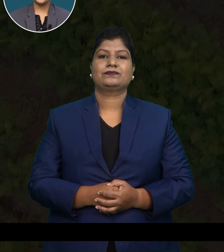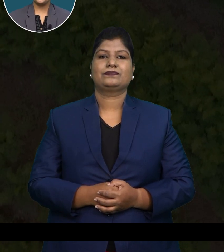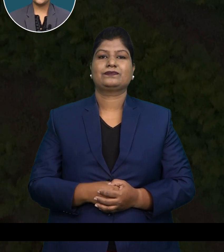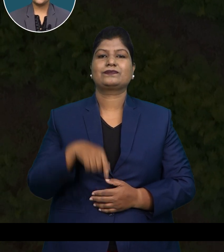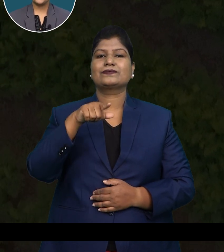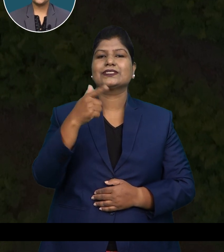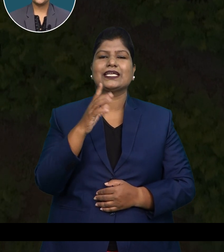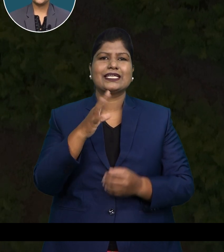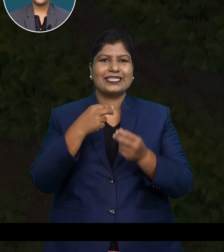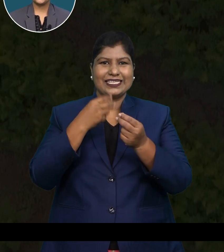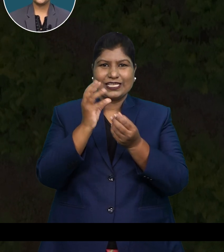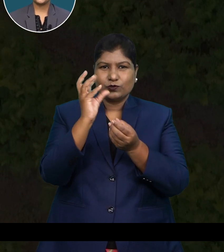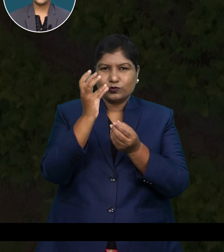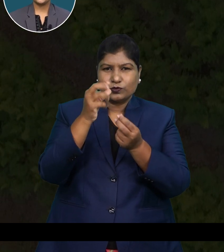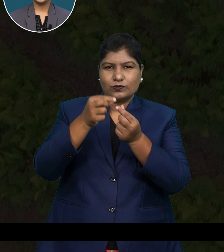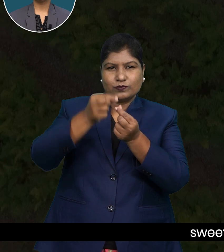turnips,